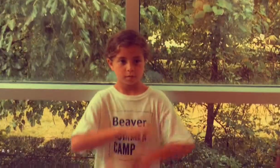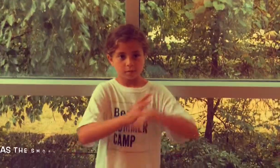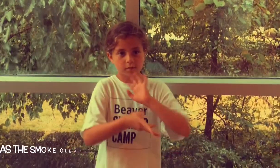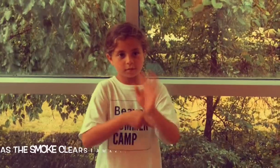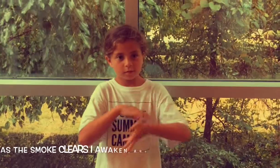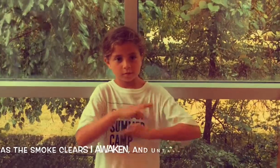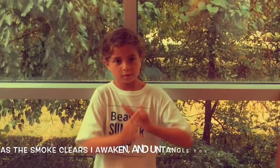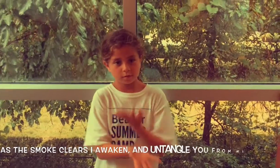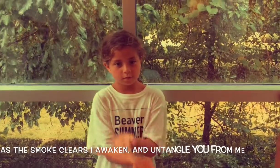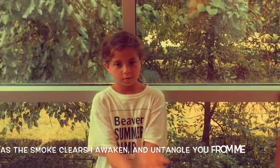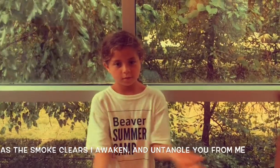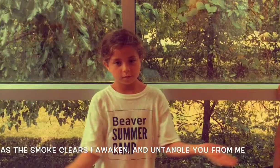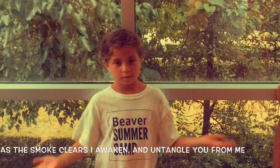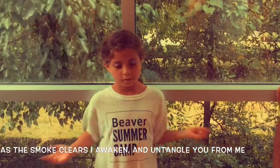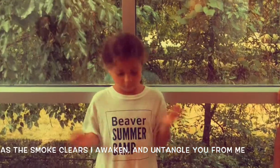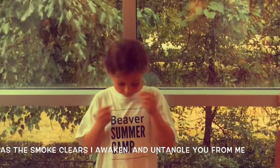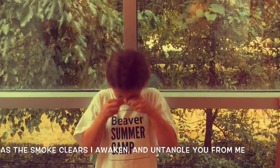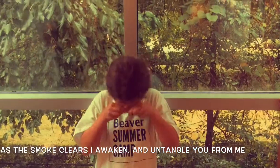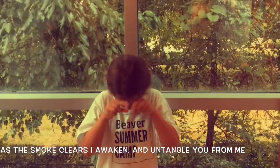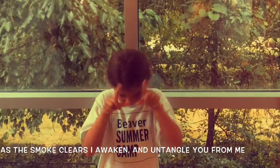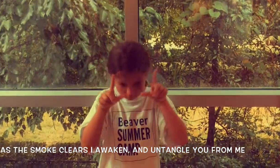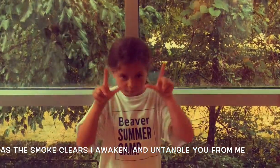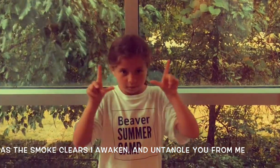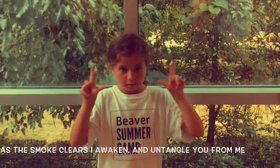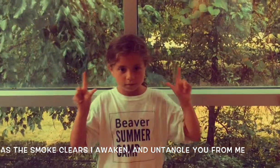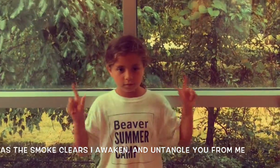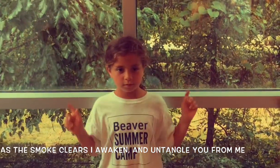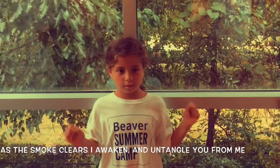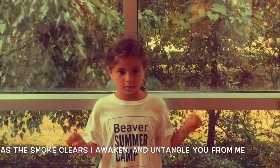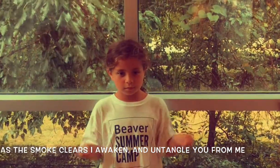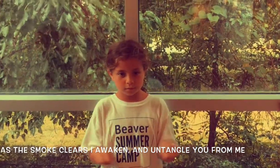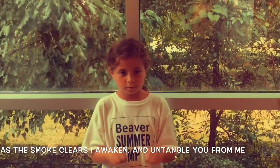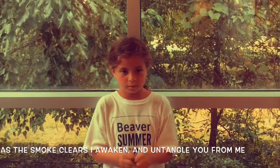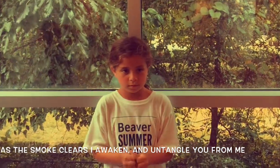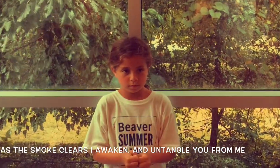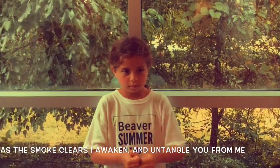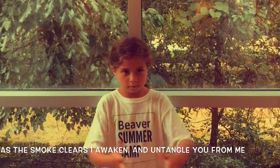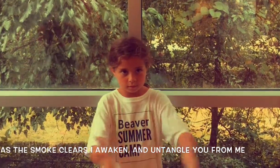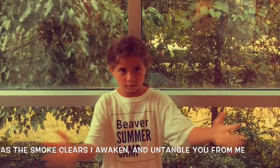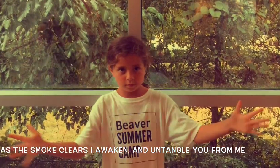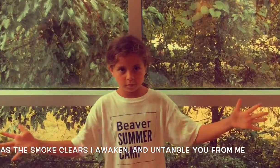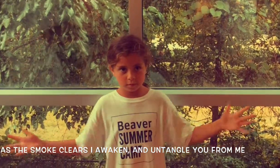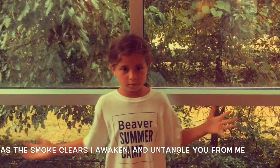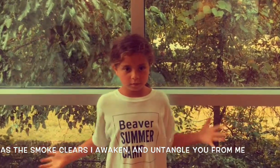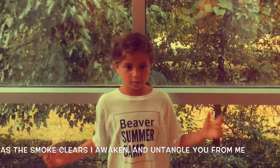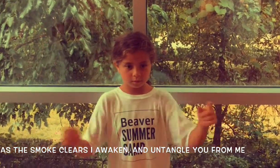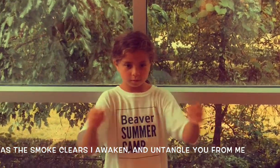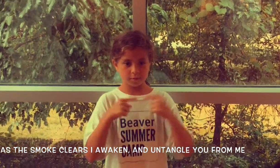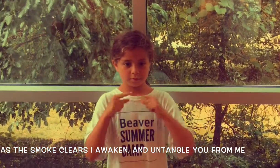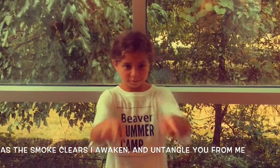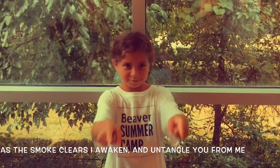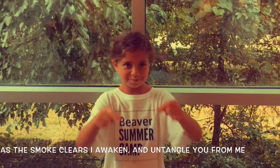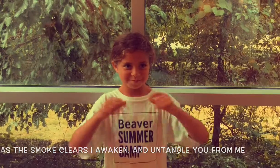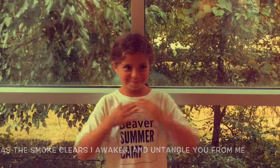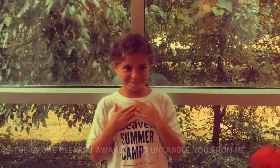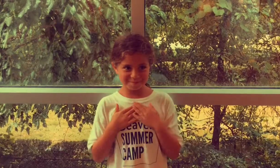As the smoke clears, I awaken and untangle you from